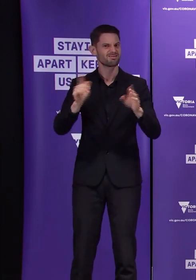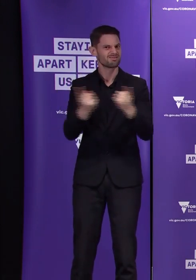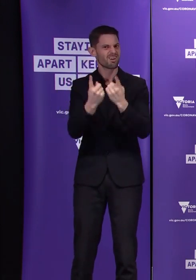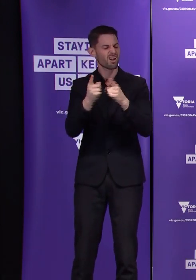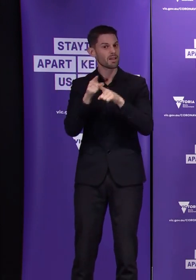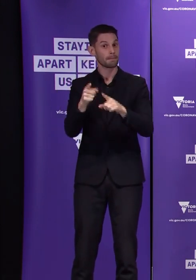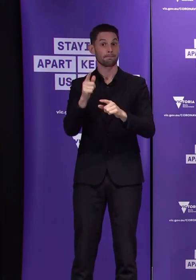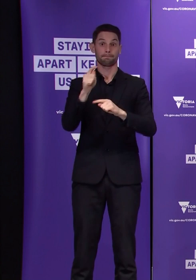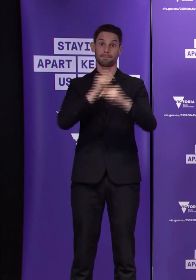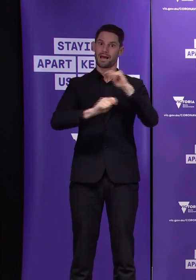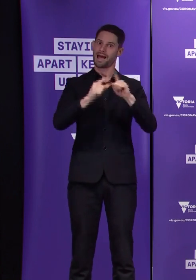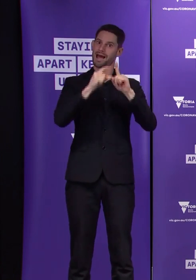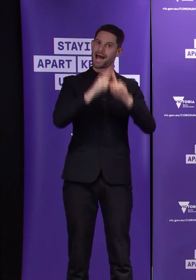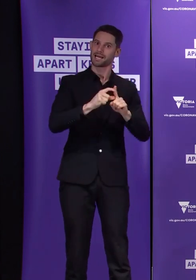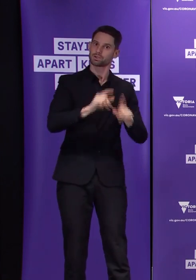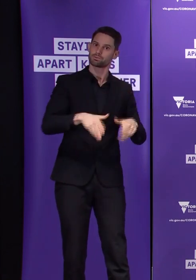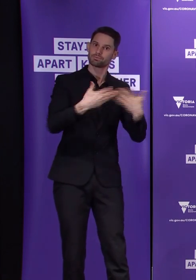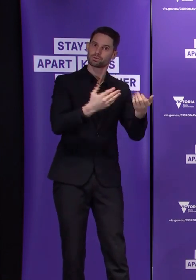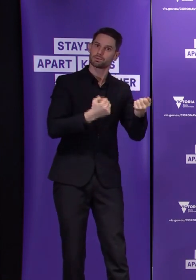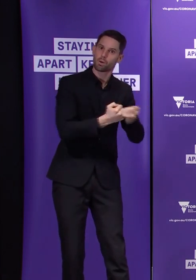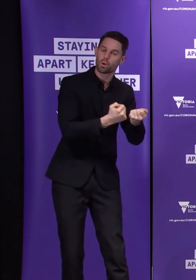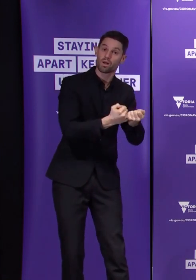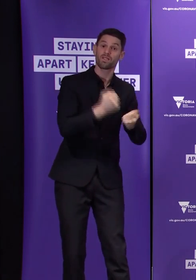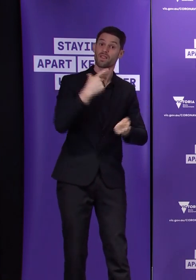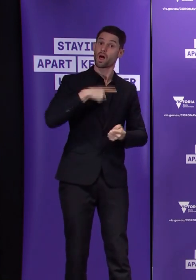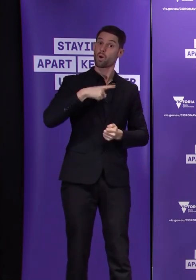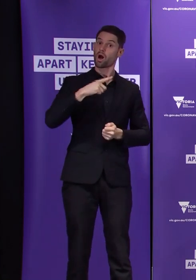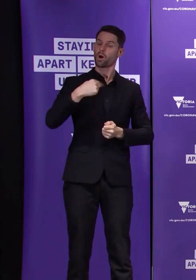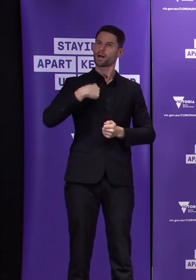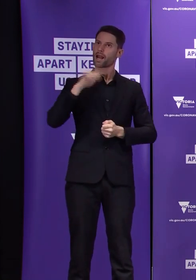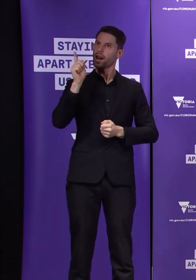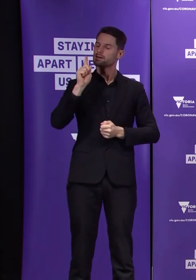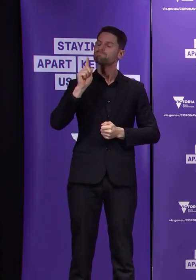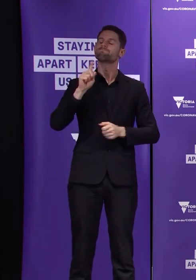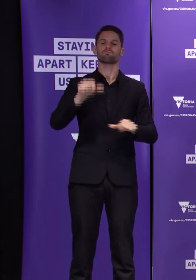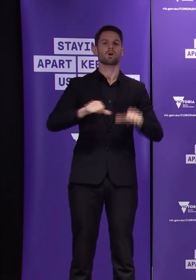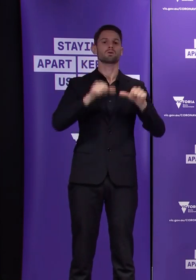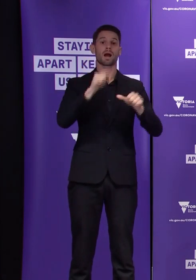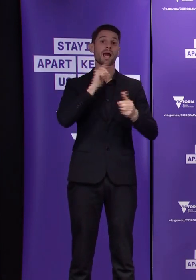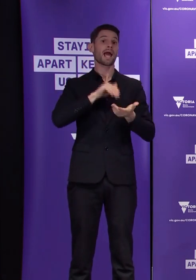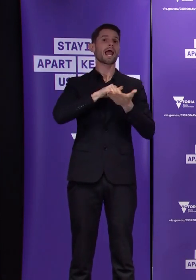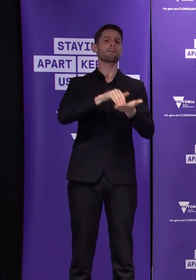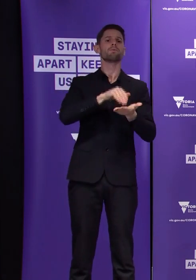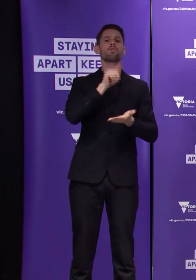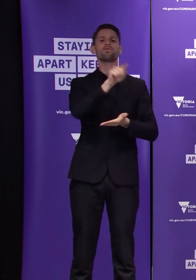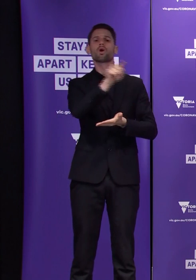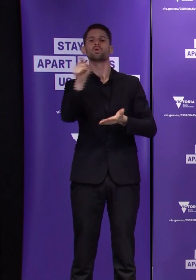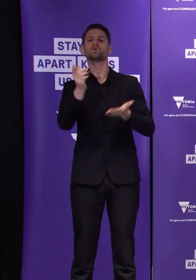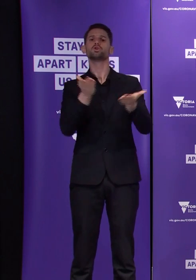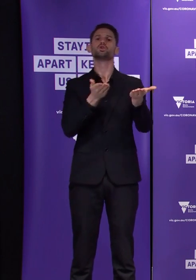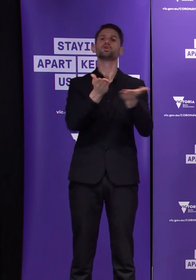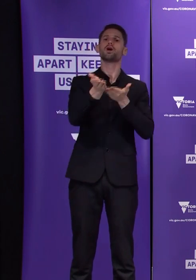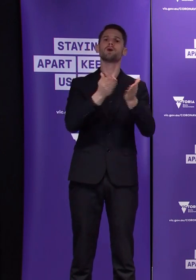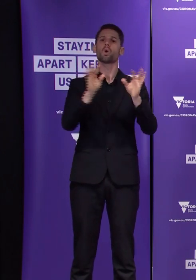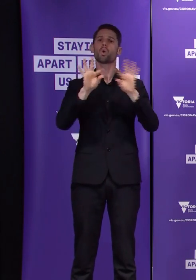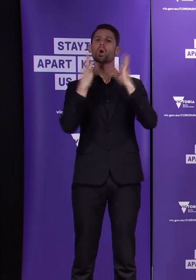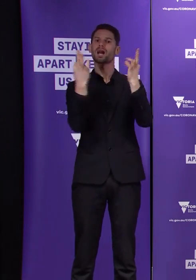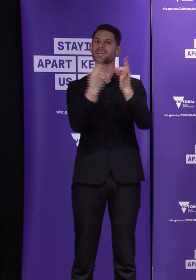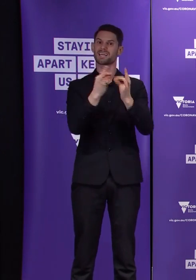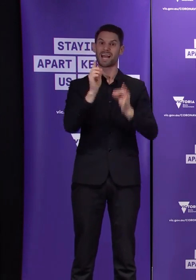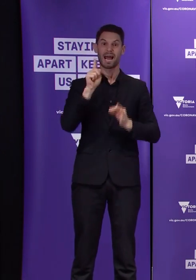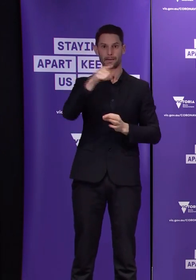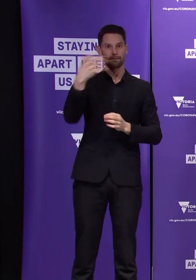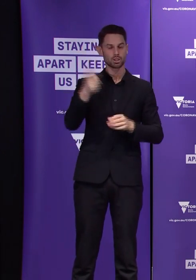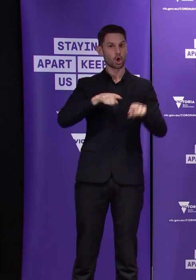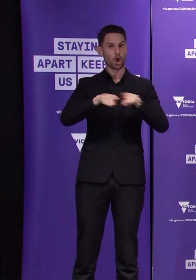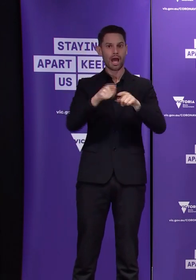them. And this is why we're also increasing the support for services as they adjust their service delivery models to this